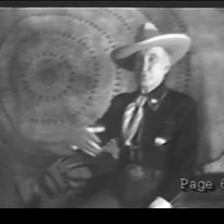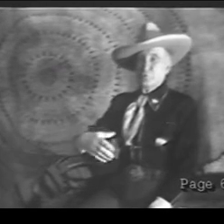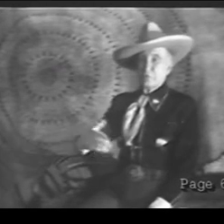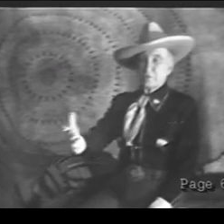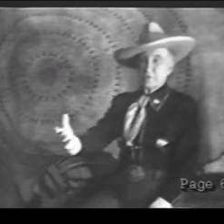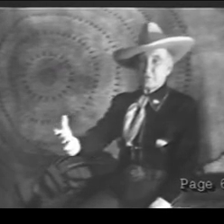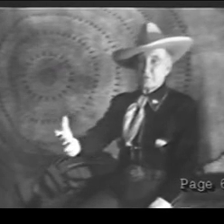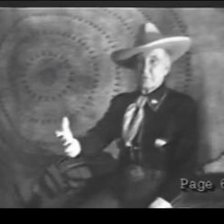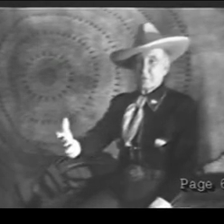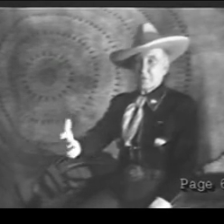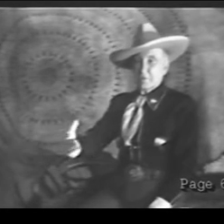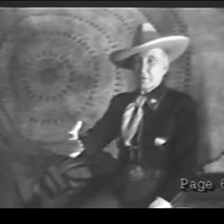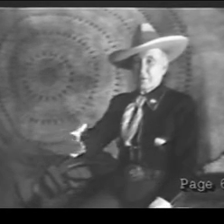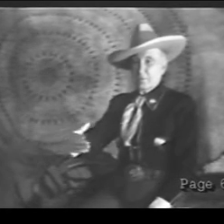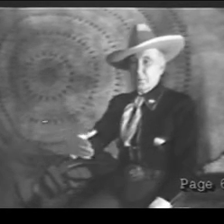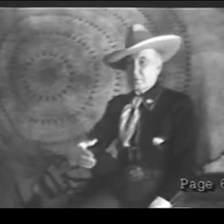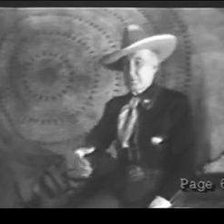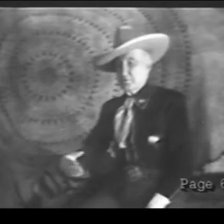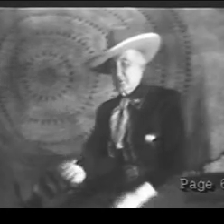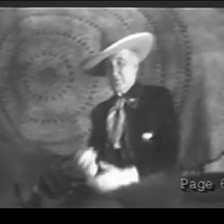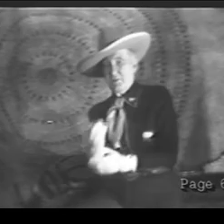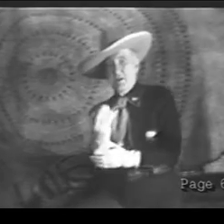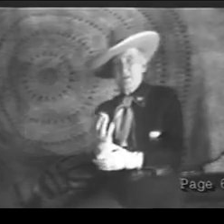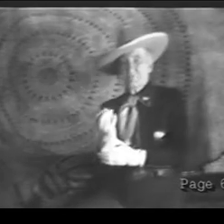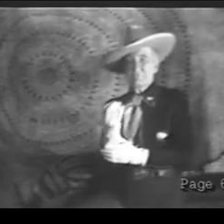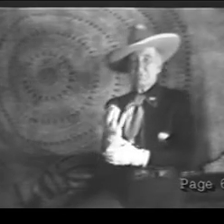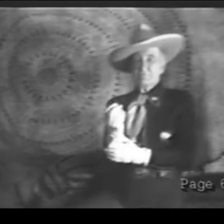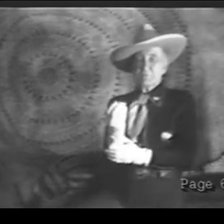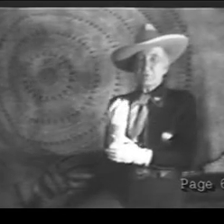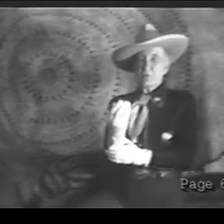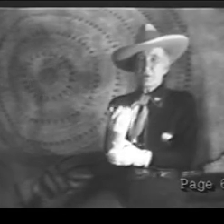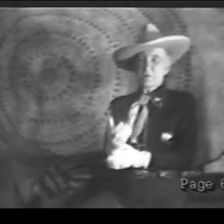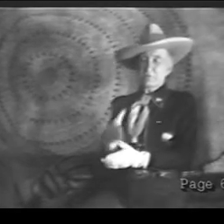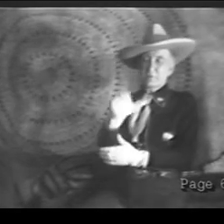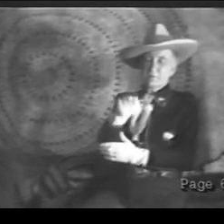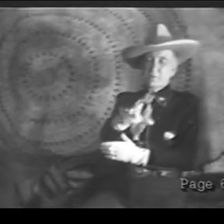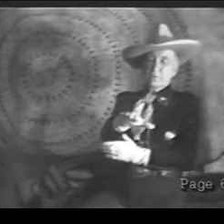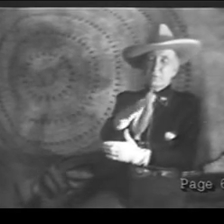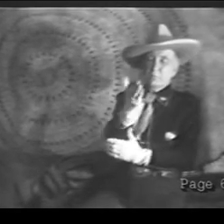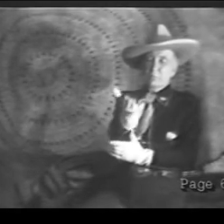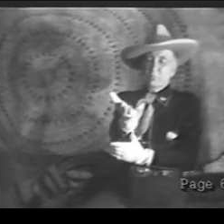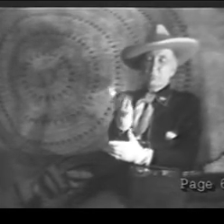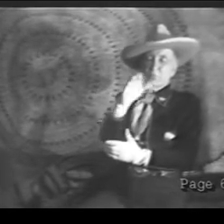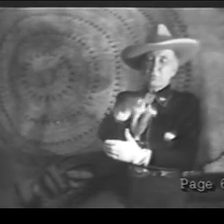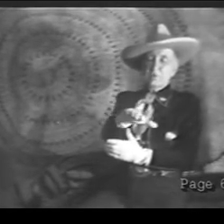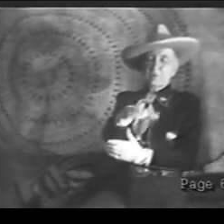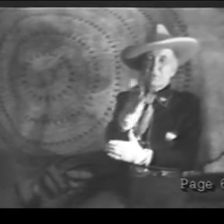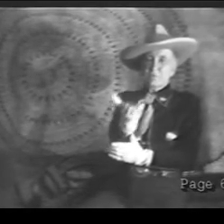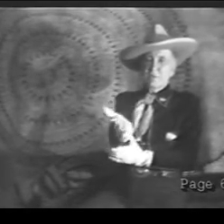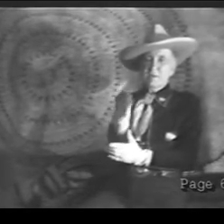food, for instance. They talk about you've got the fire and to cook. You put meat over the